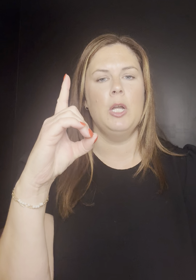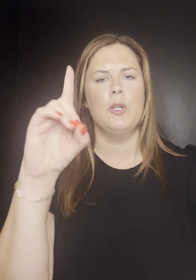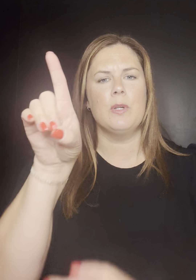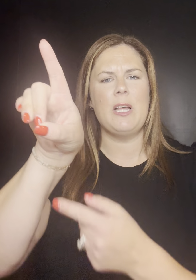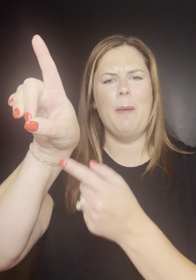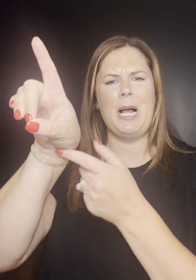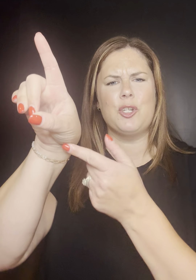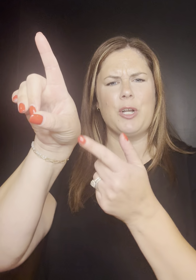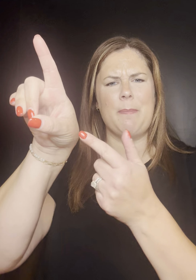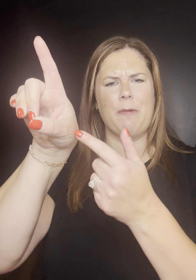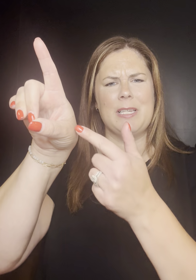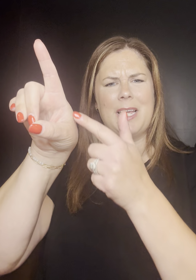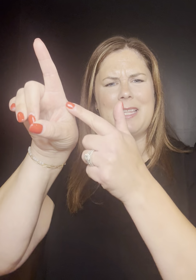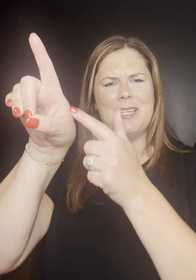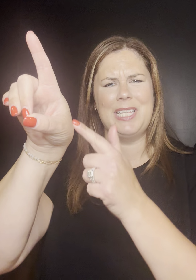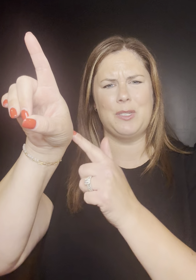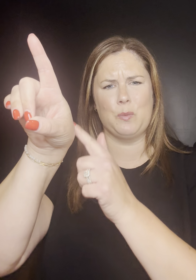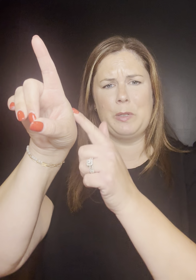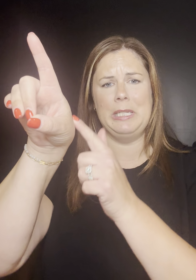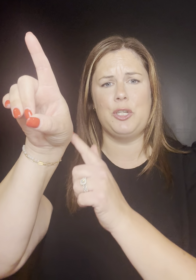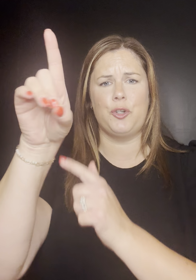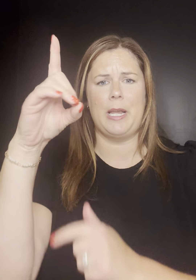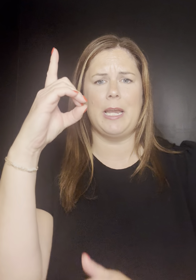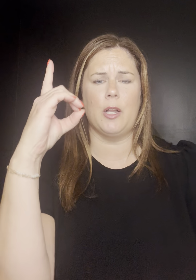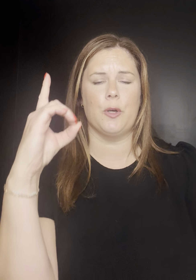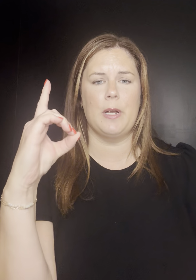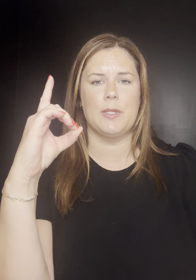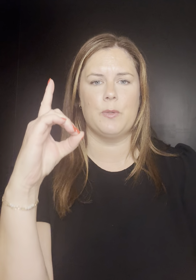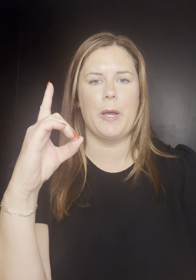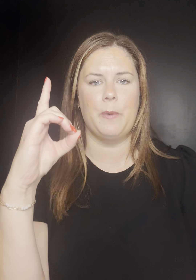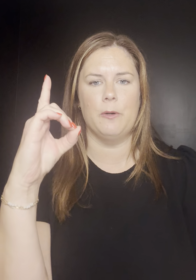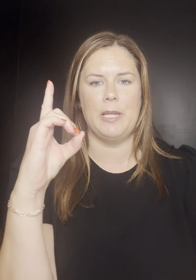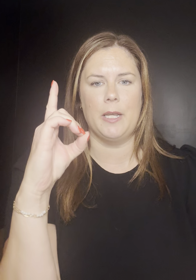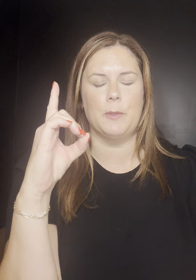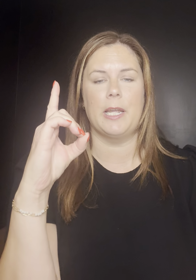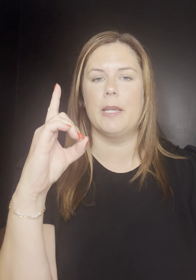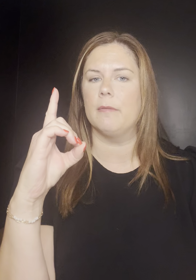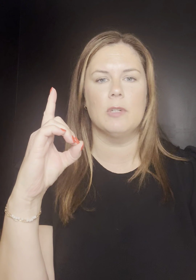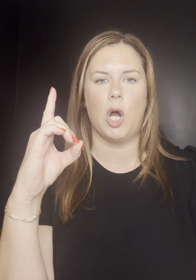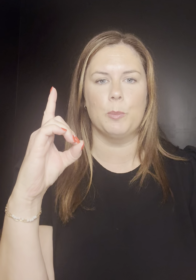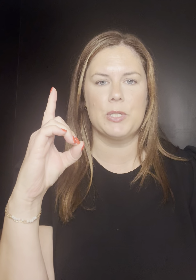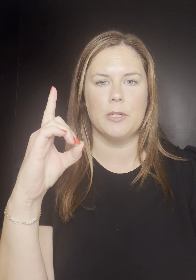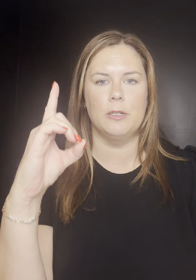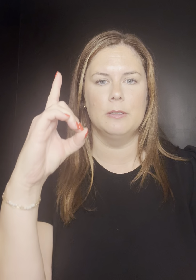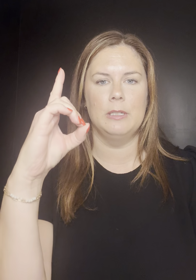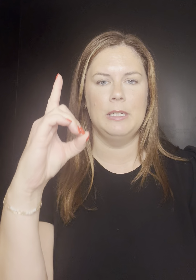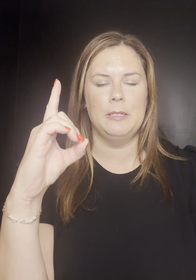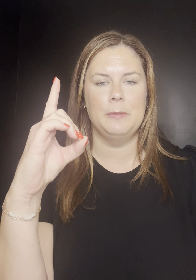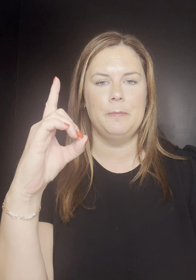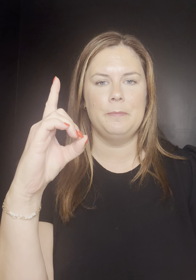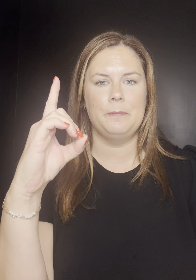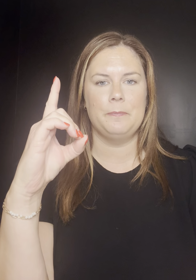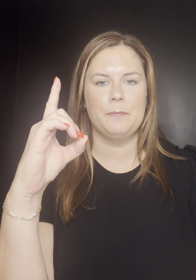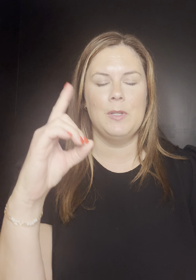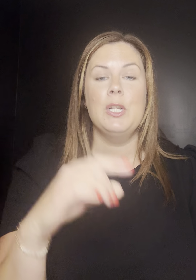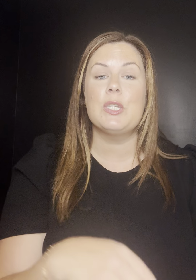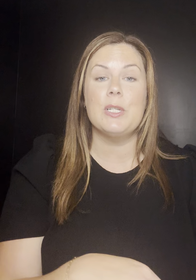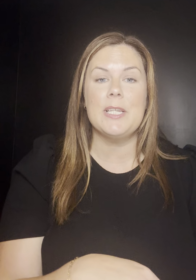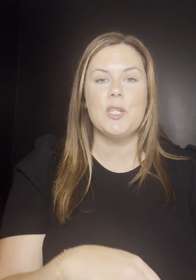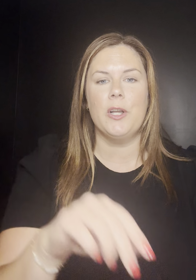Notice how I'm not turning my wrist like this. That's really straining on your wrist, right? We don't need anyone getting carpal tunnel. So let's start again.